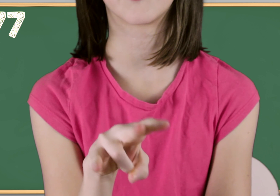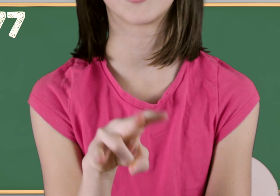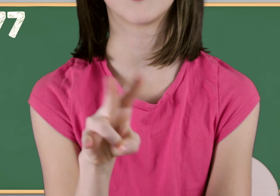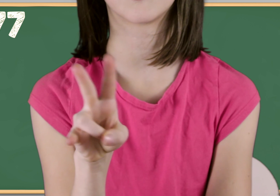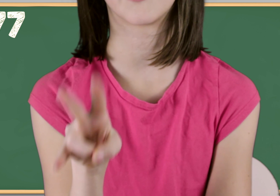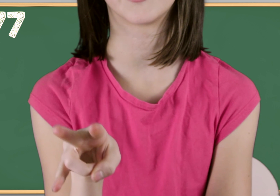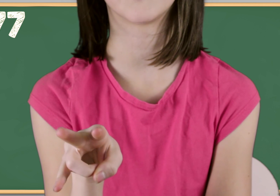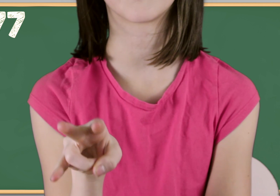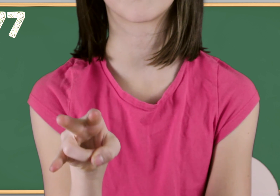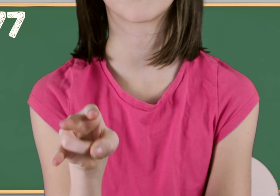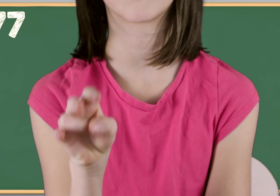77,